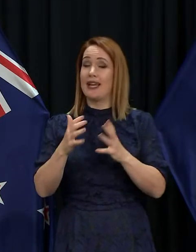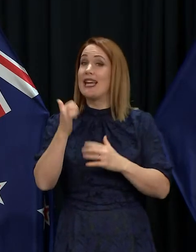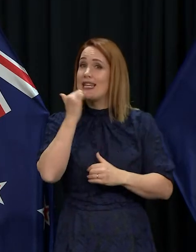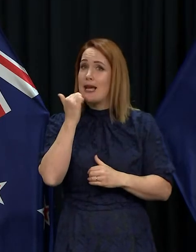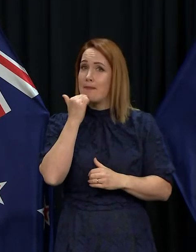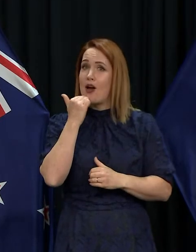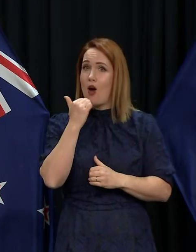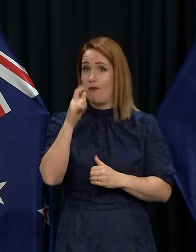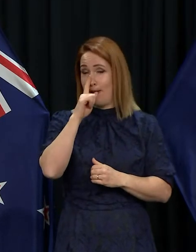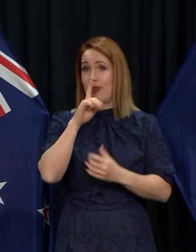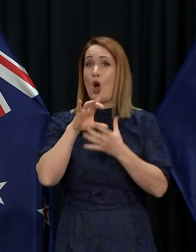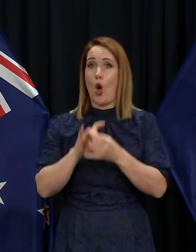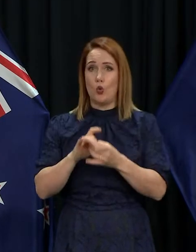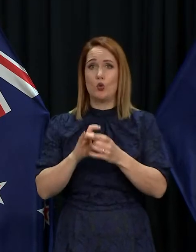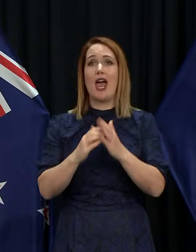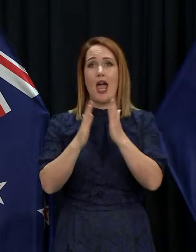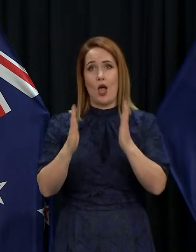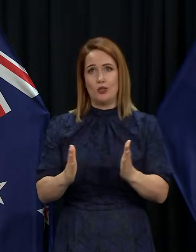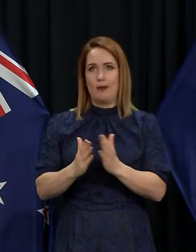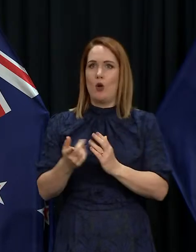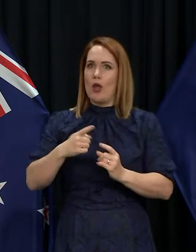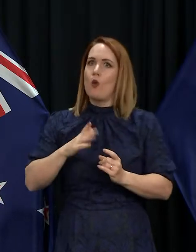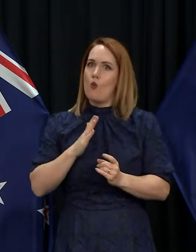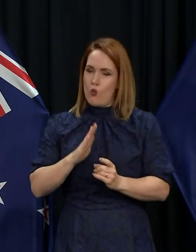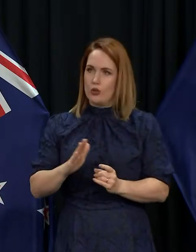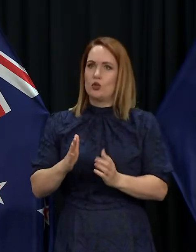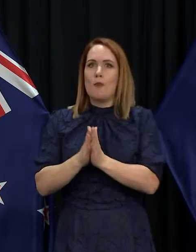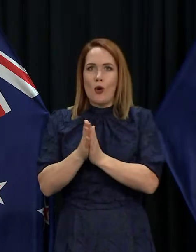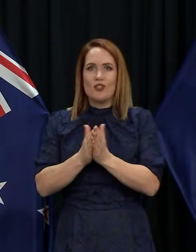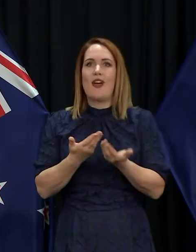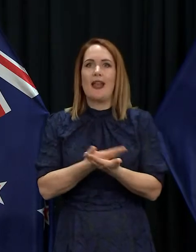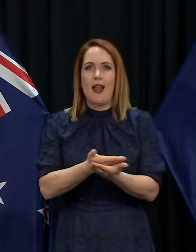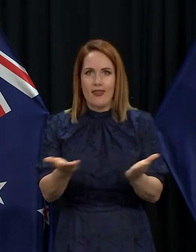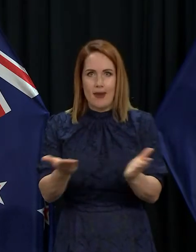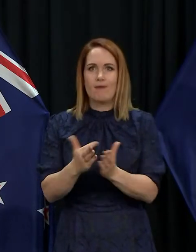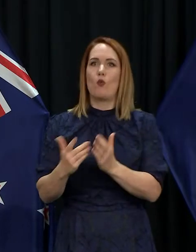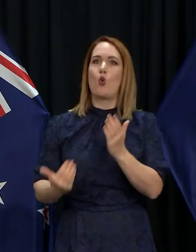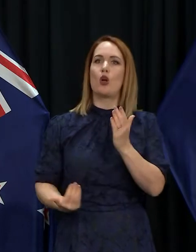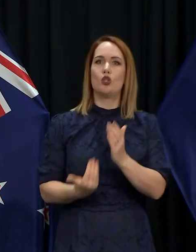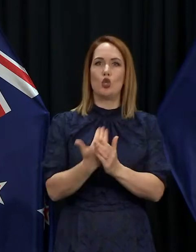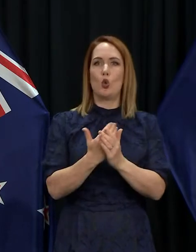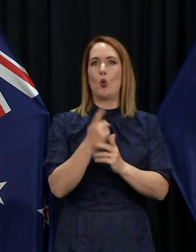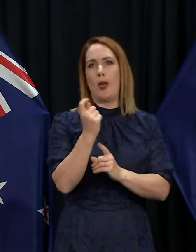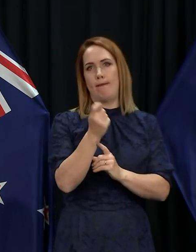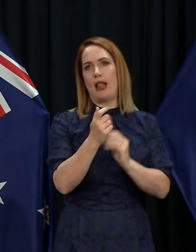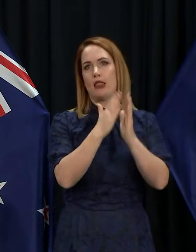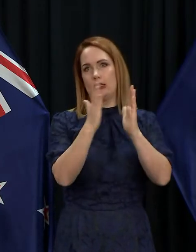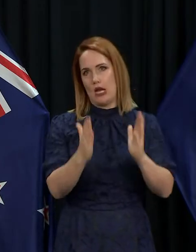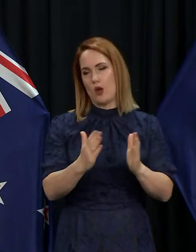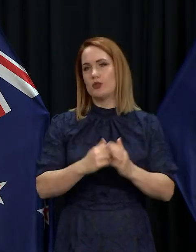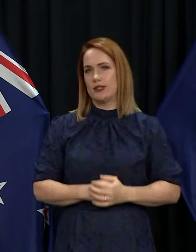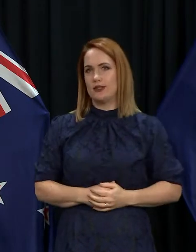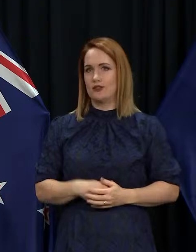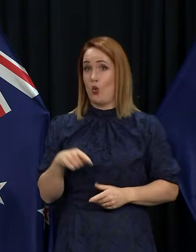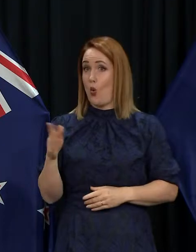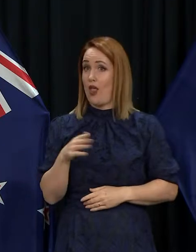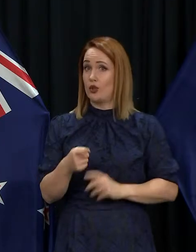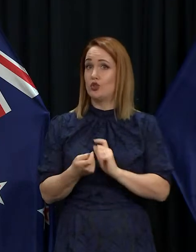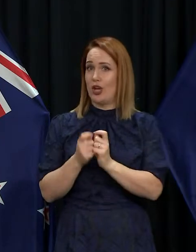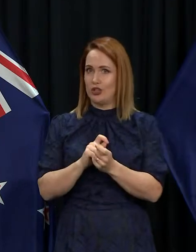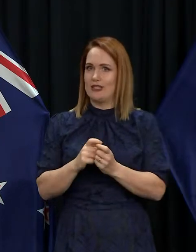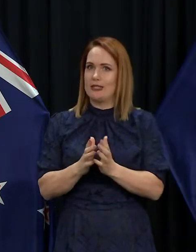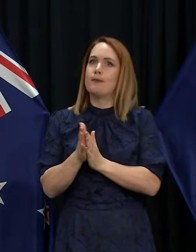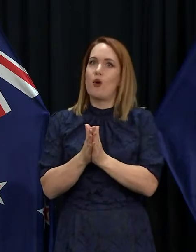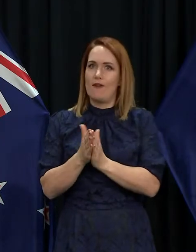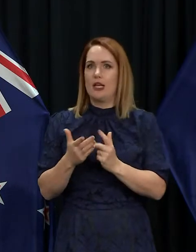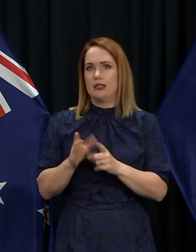the market. What we want to do is incentivise them towards new builds. And that's what all of those changes are designed to do. Just